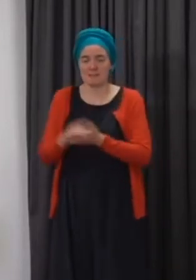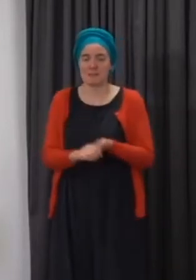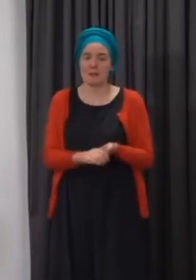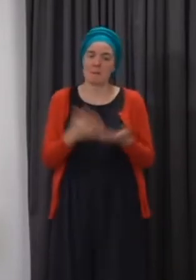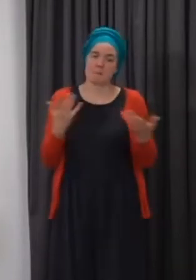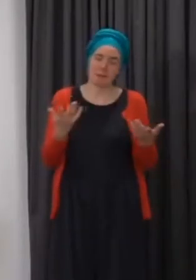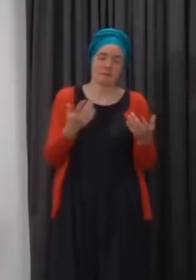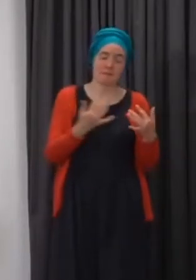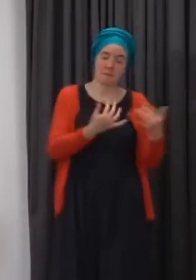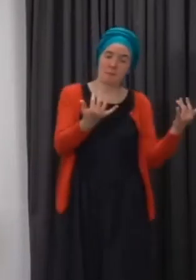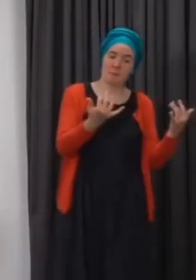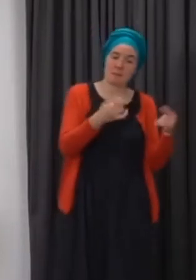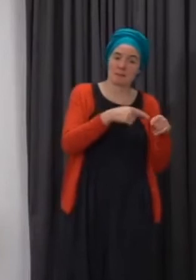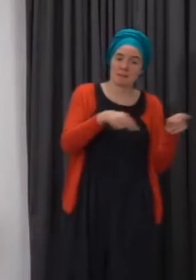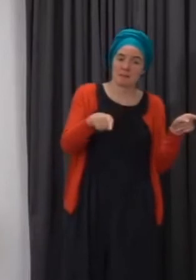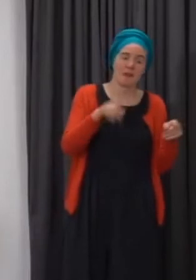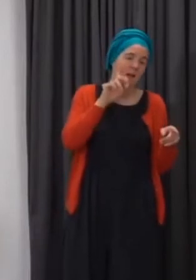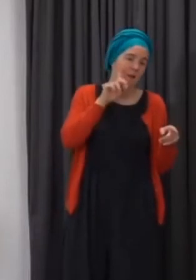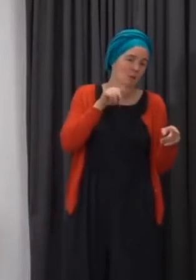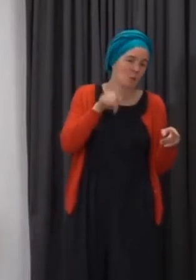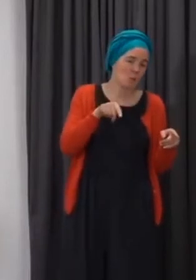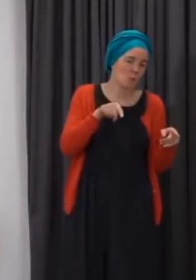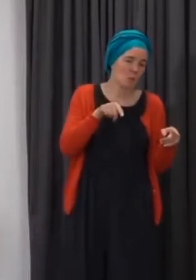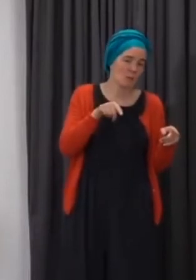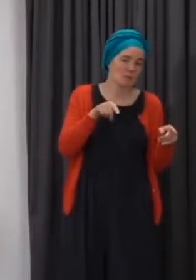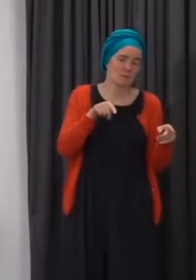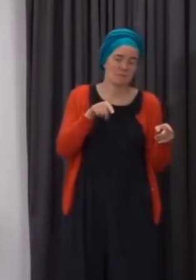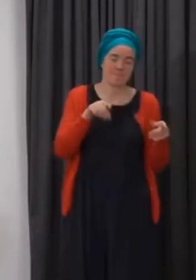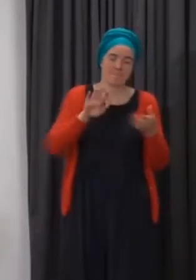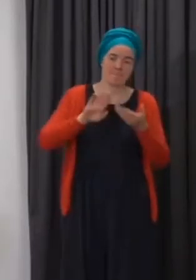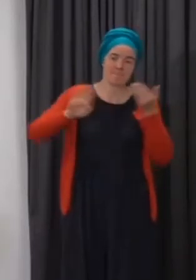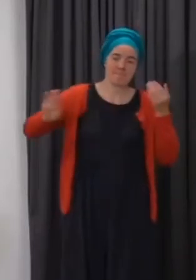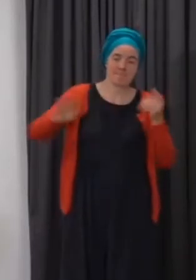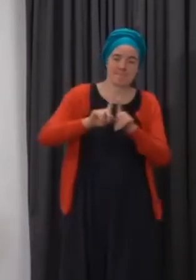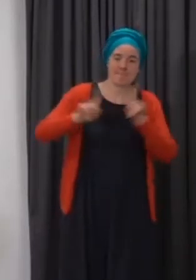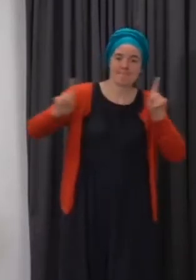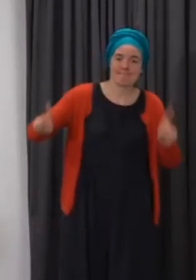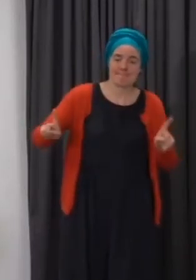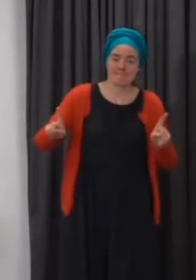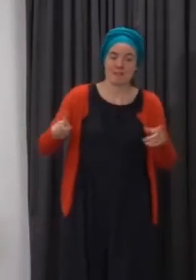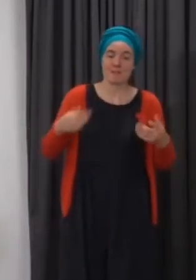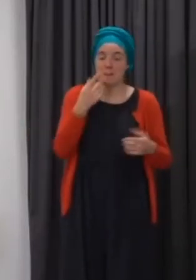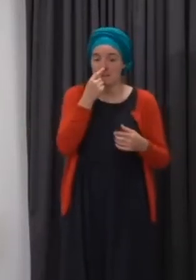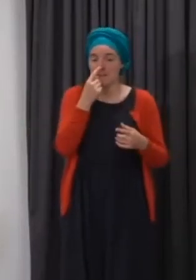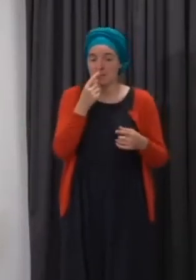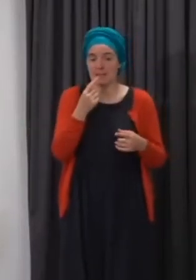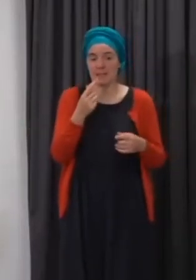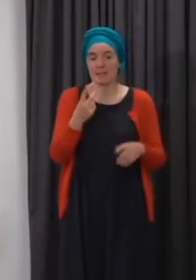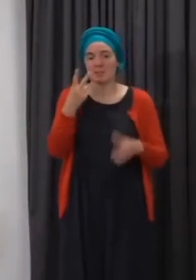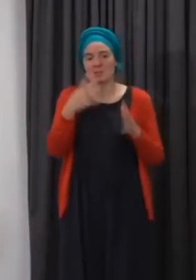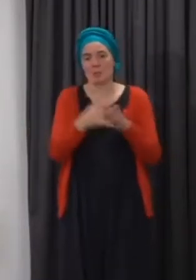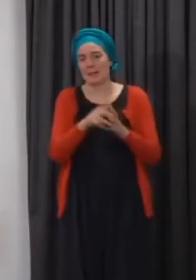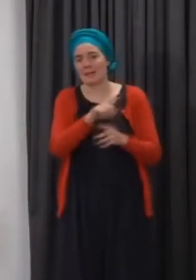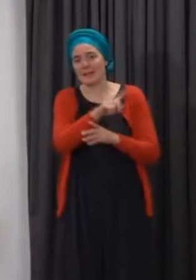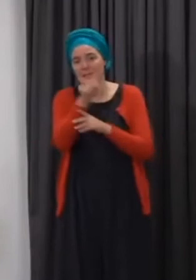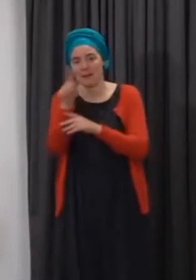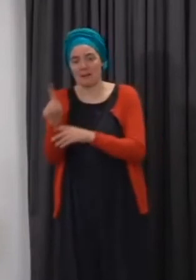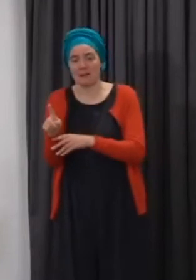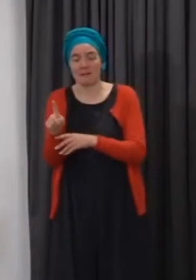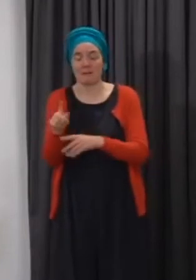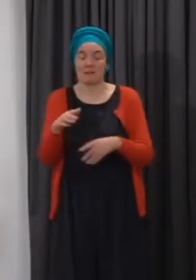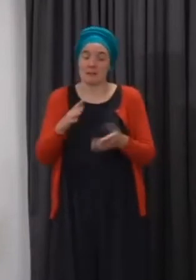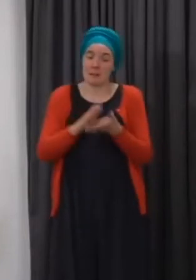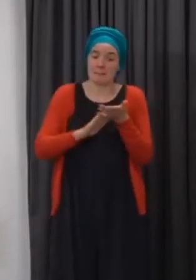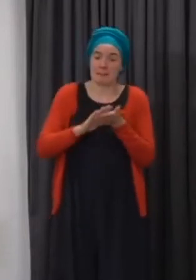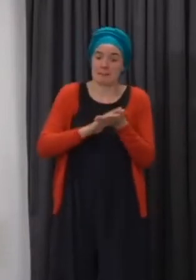examples that occur a couple of weeks ahead on the back of potentially community transmission that has been occurring. And I would really ask the population